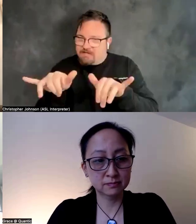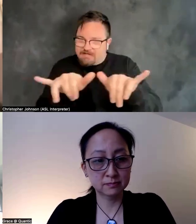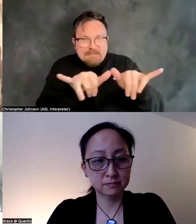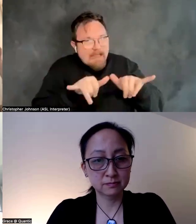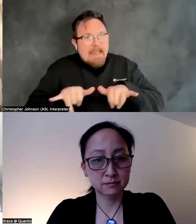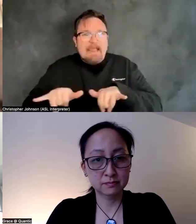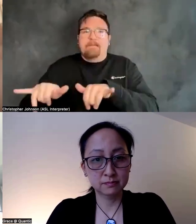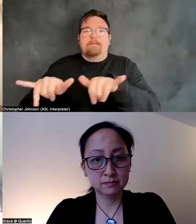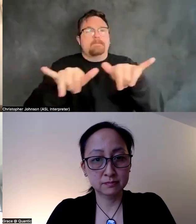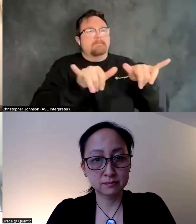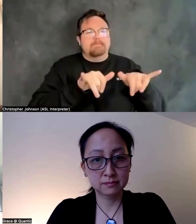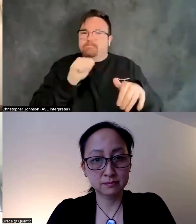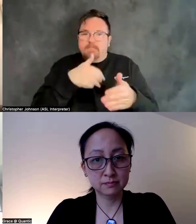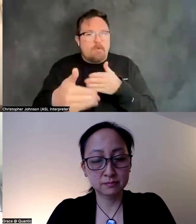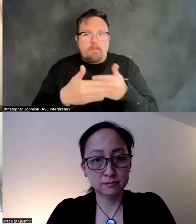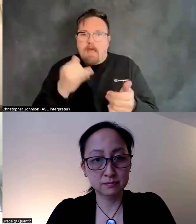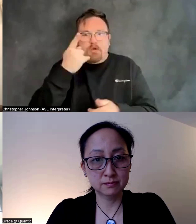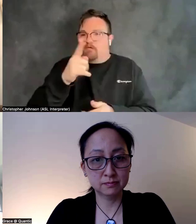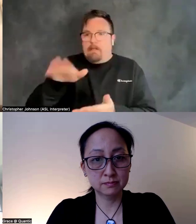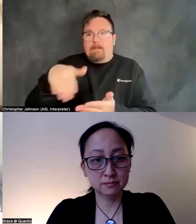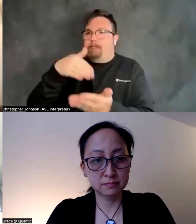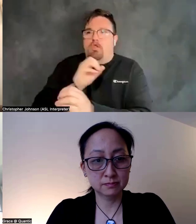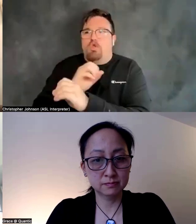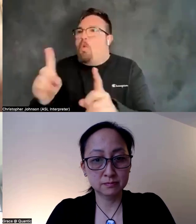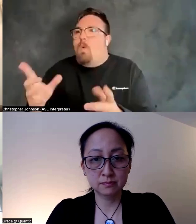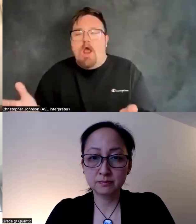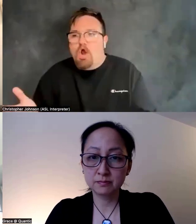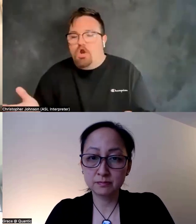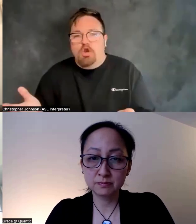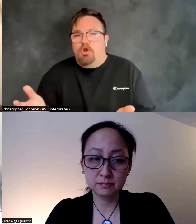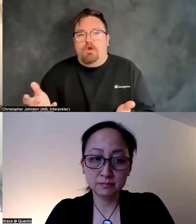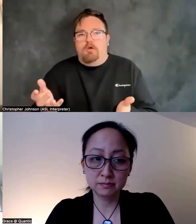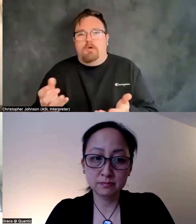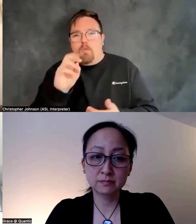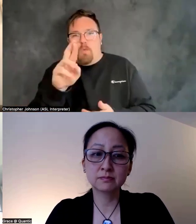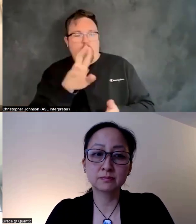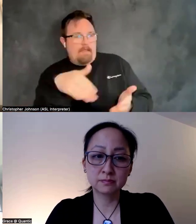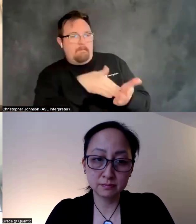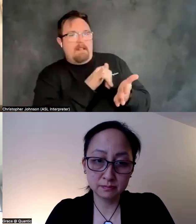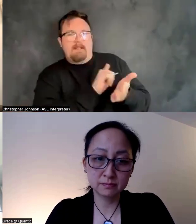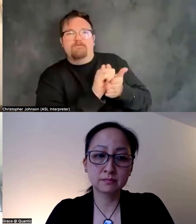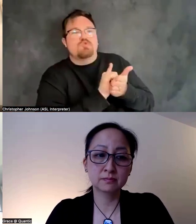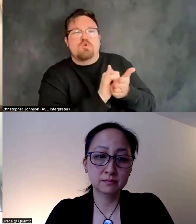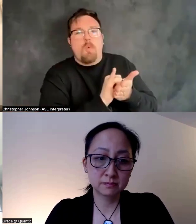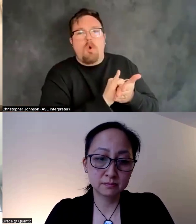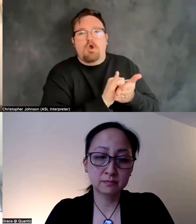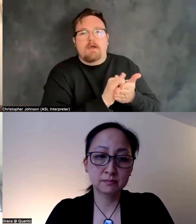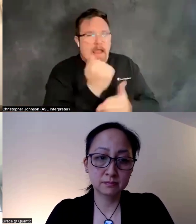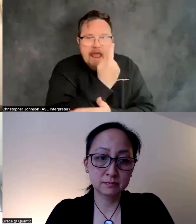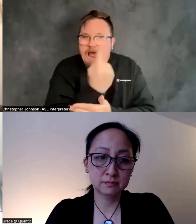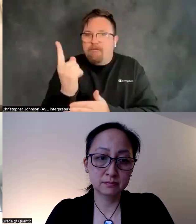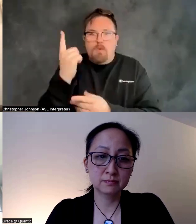you're in a remote village in the middle of nowhere versus the middle of New York. It's everyone's